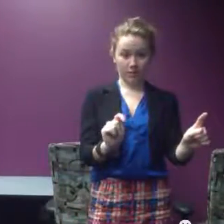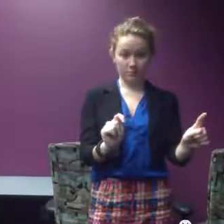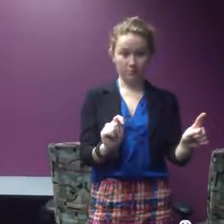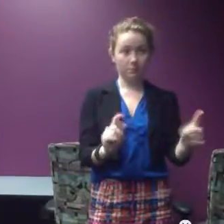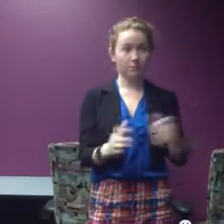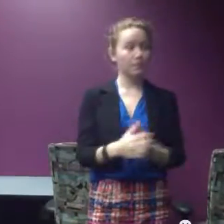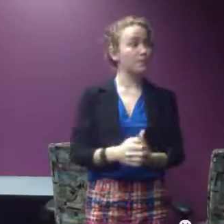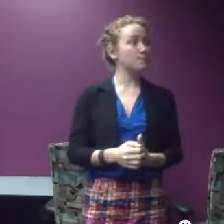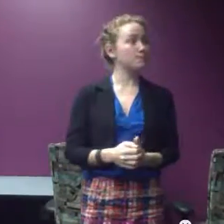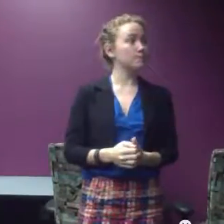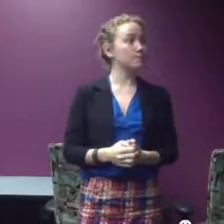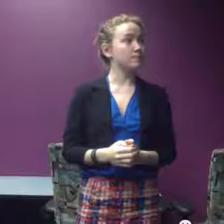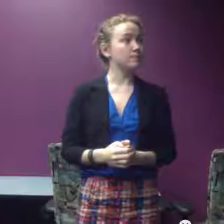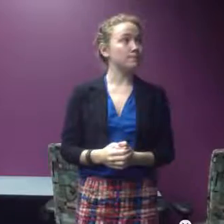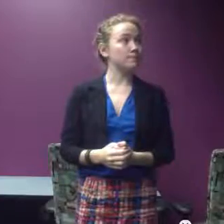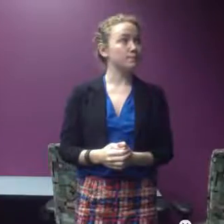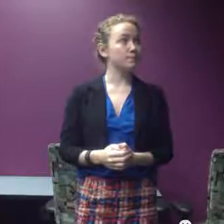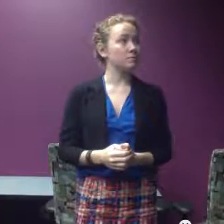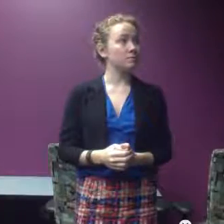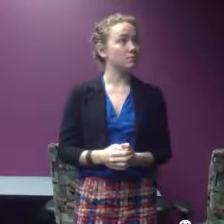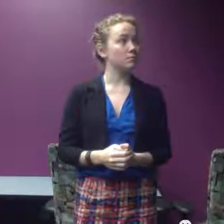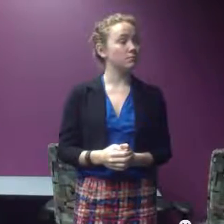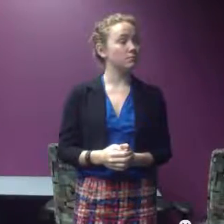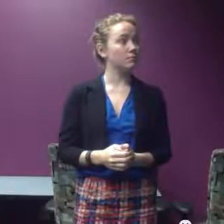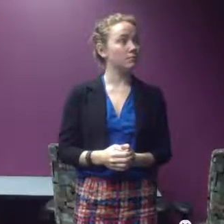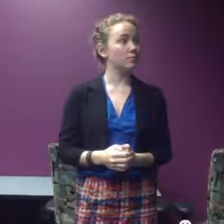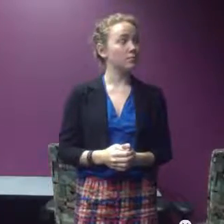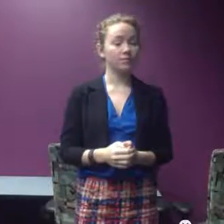So 3 inches, 5 inches.